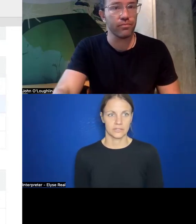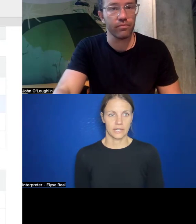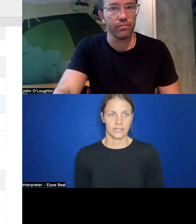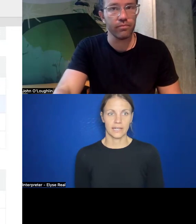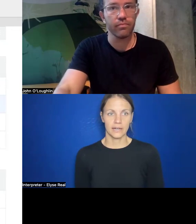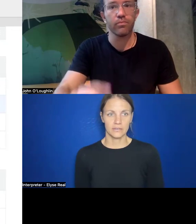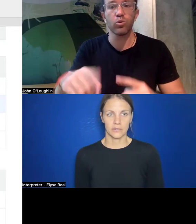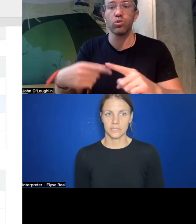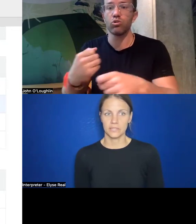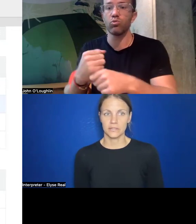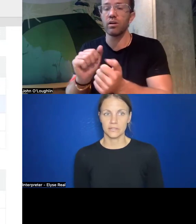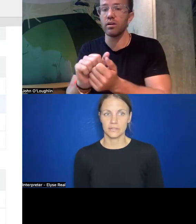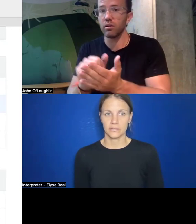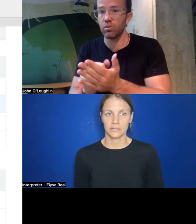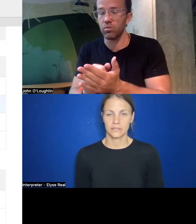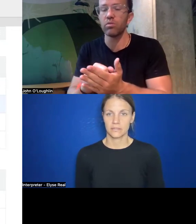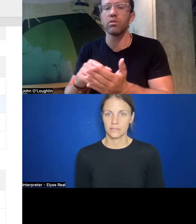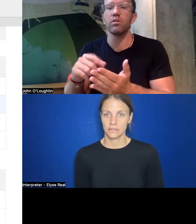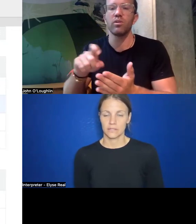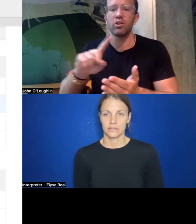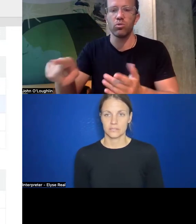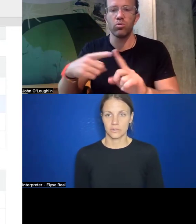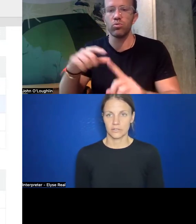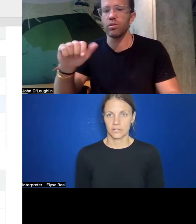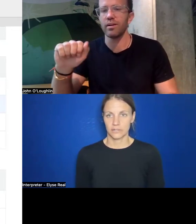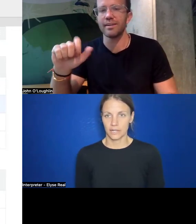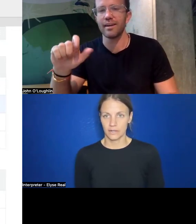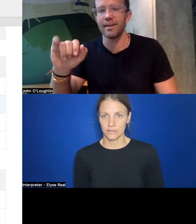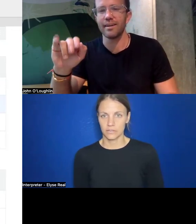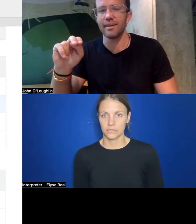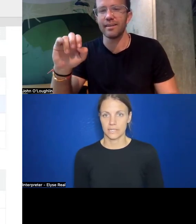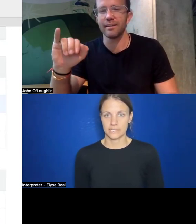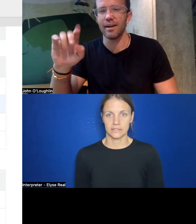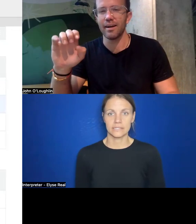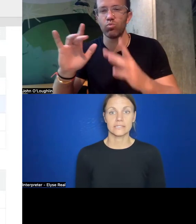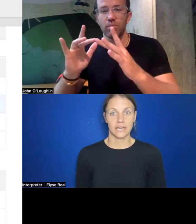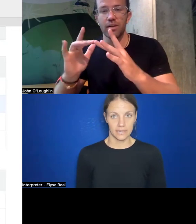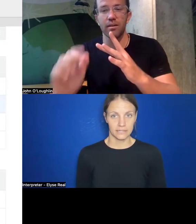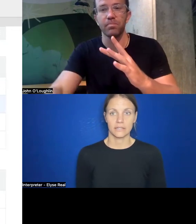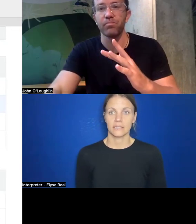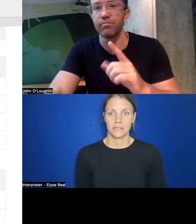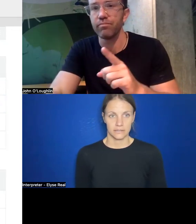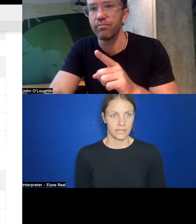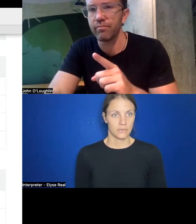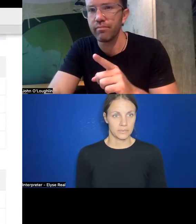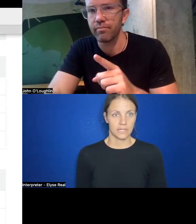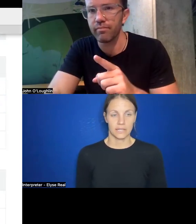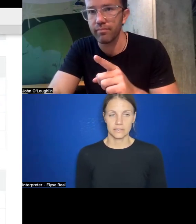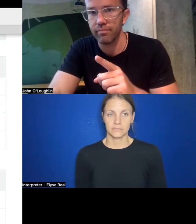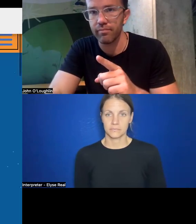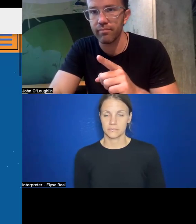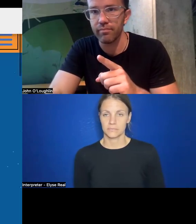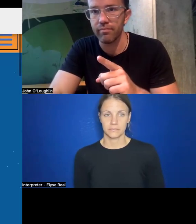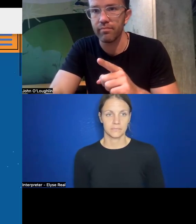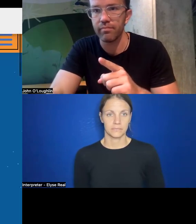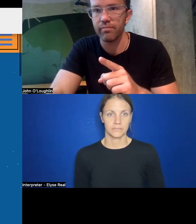Please create an account. That would be here. This is where you create your account. You go to ASL Inside, that website.